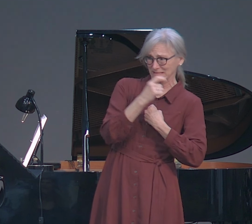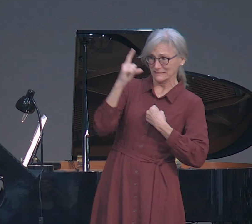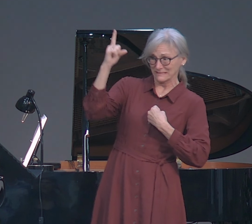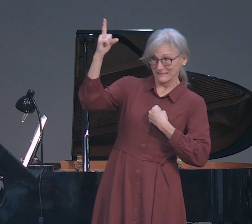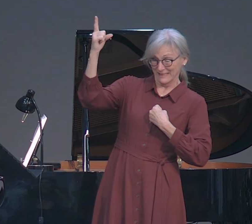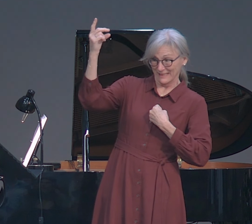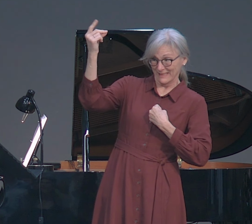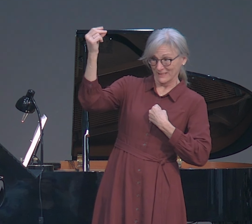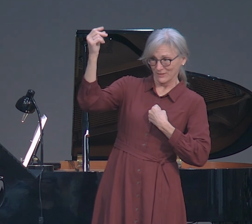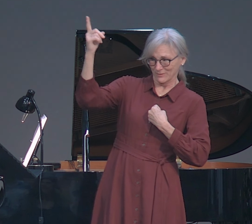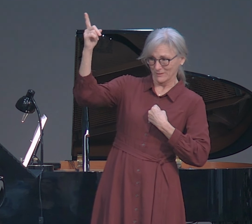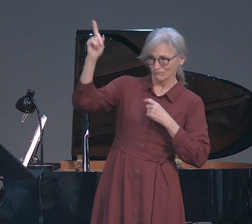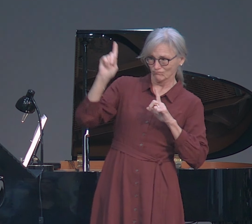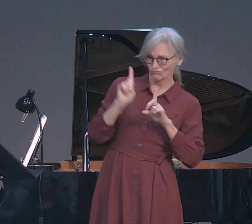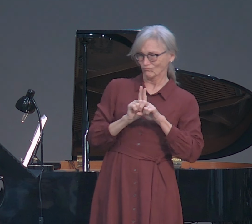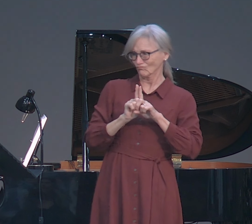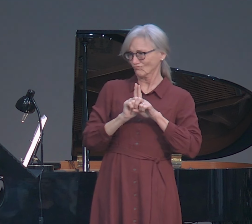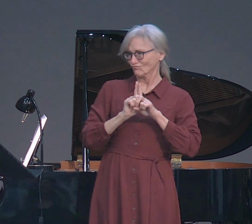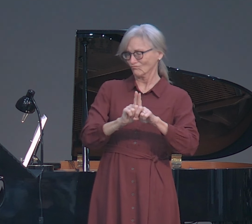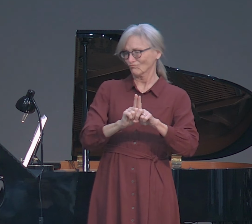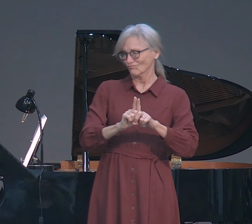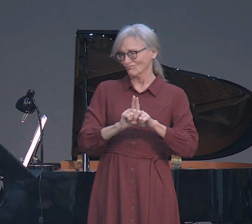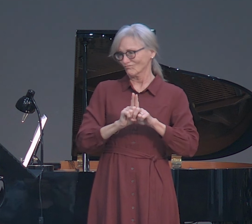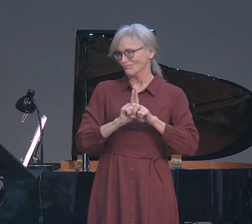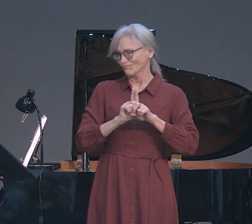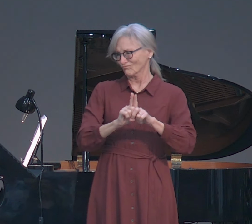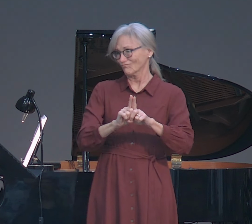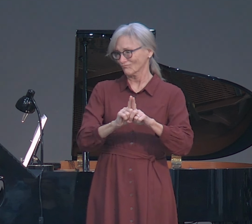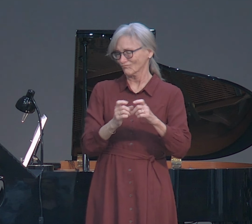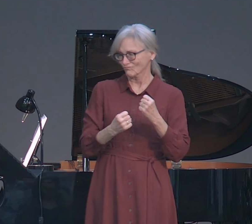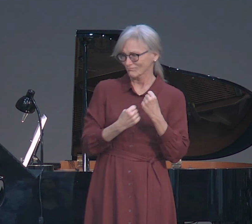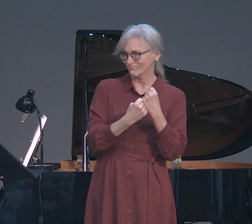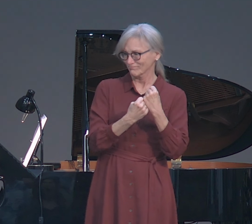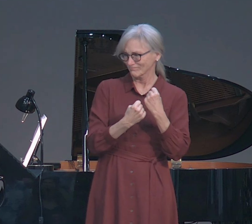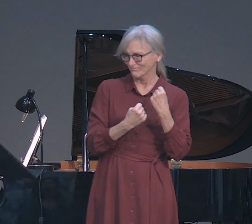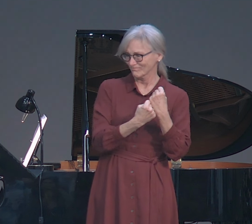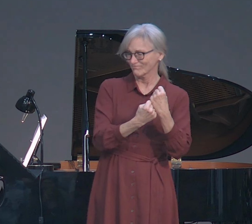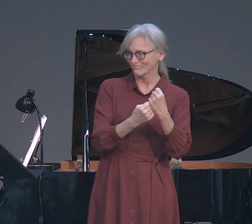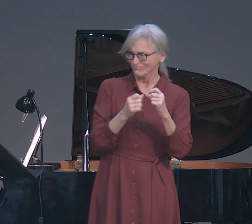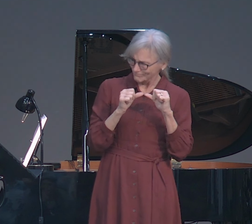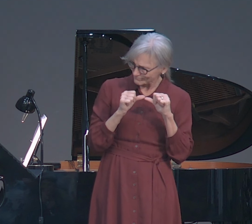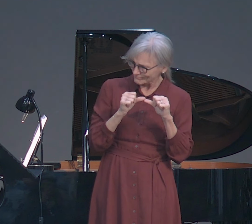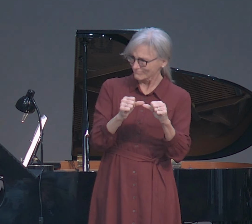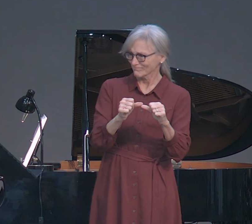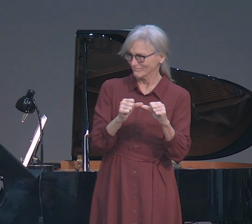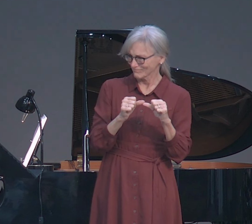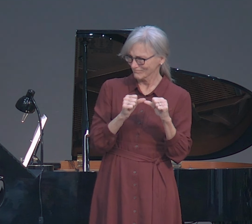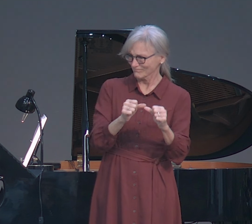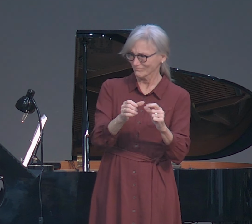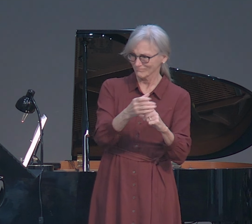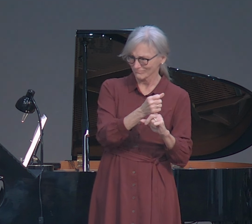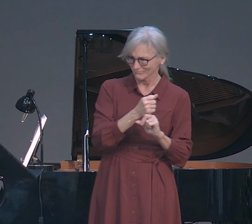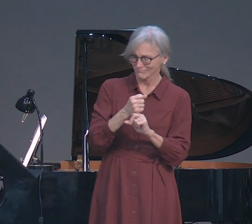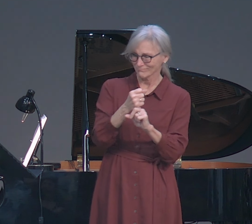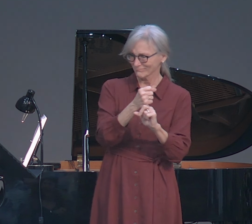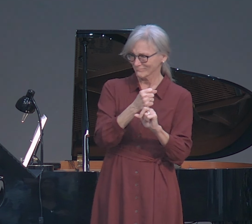fast. When the tempter would fail, he will hold